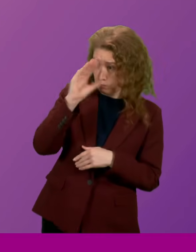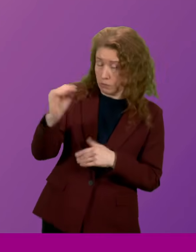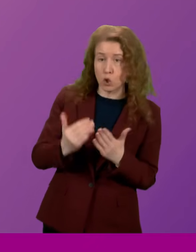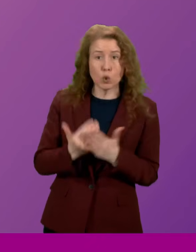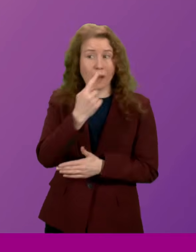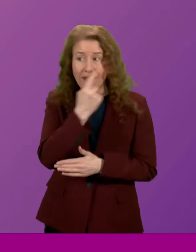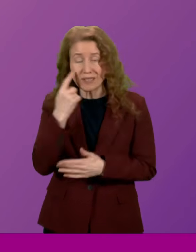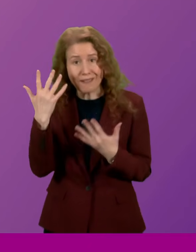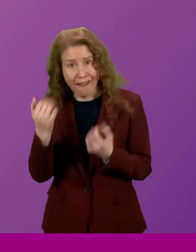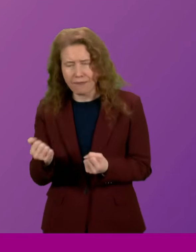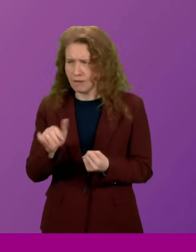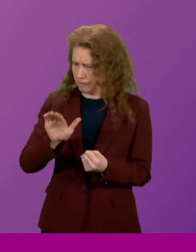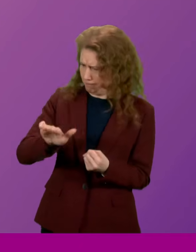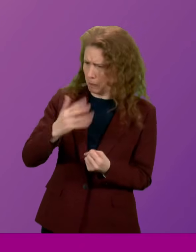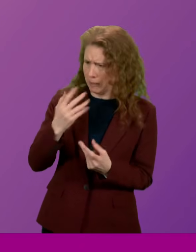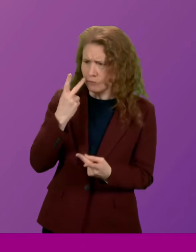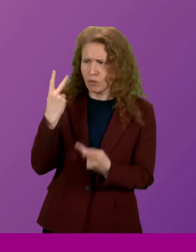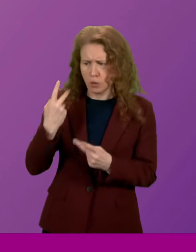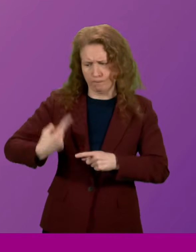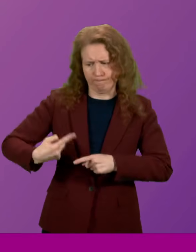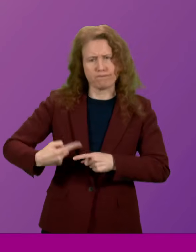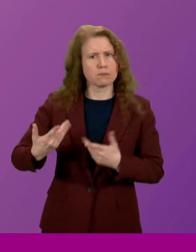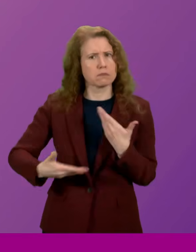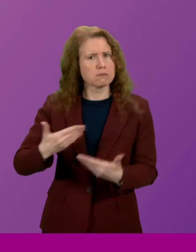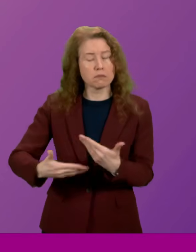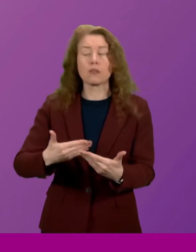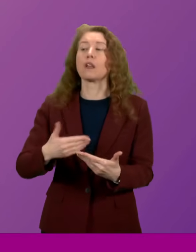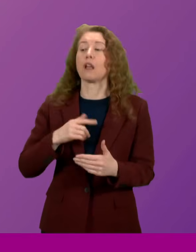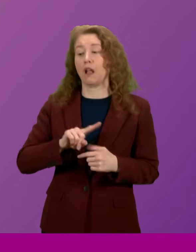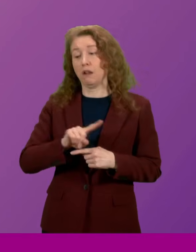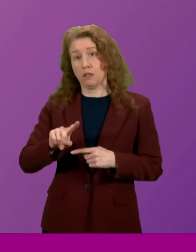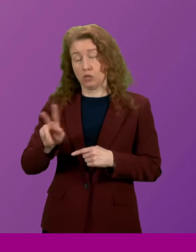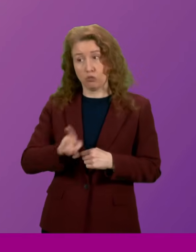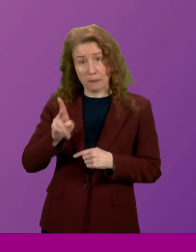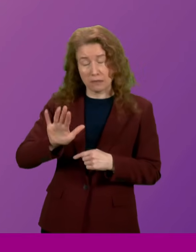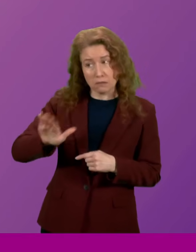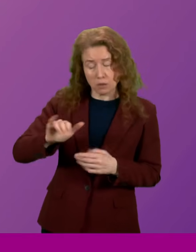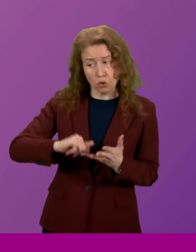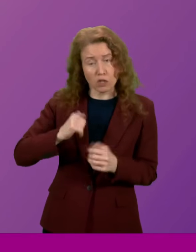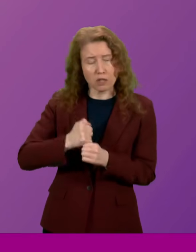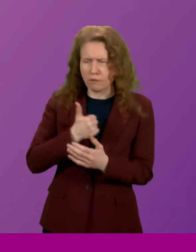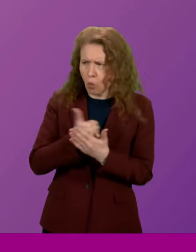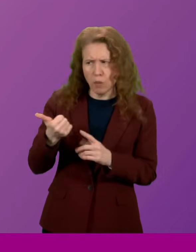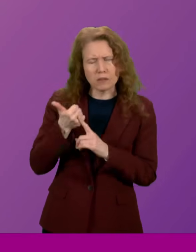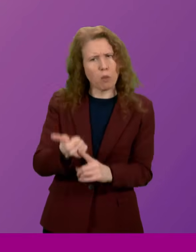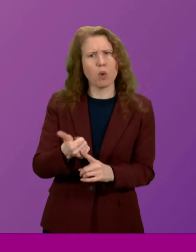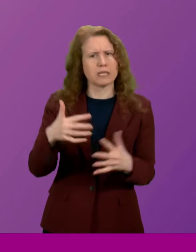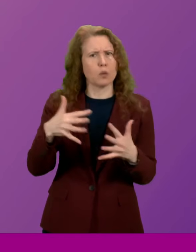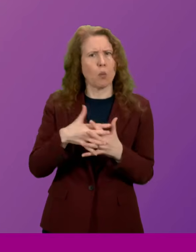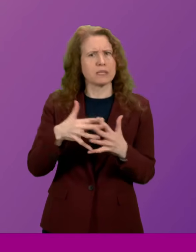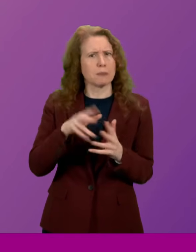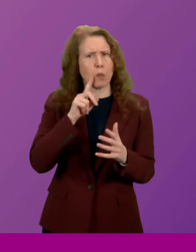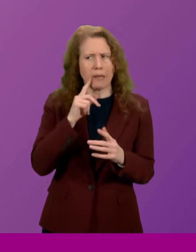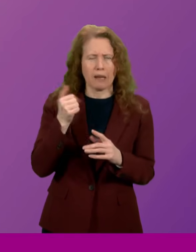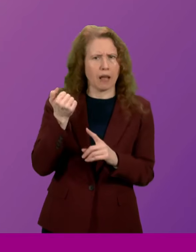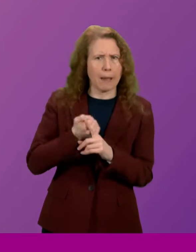and urged him to complete this review at pace. She further reiterated that the Scottish Government has always supported the WASPI campaign